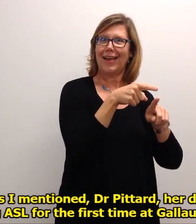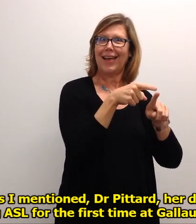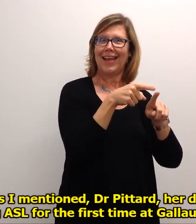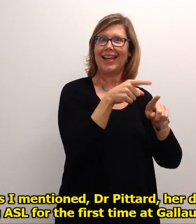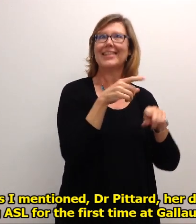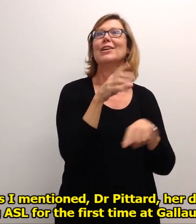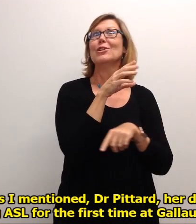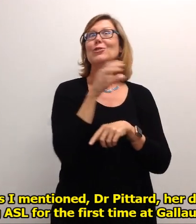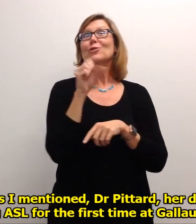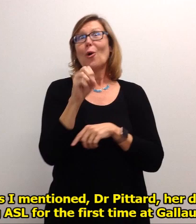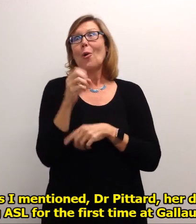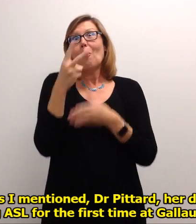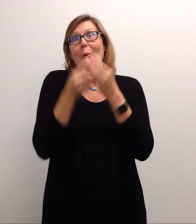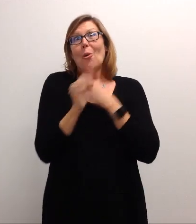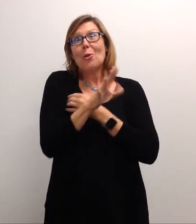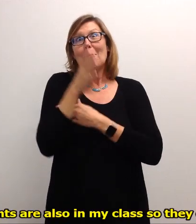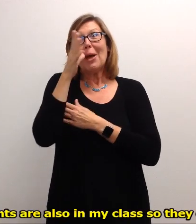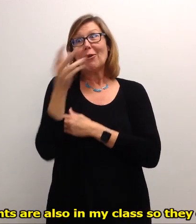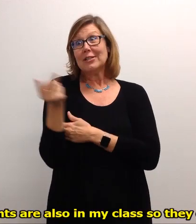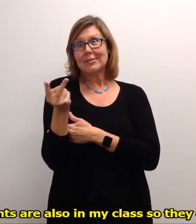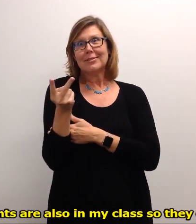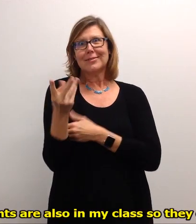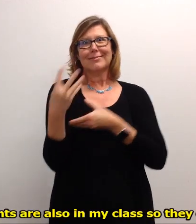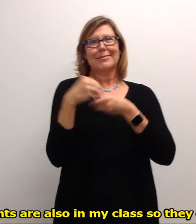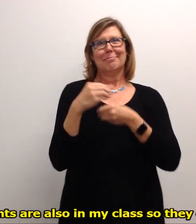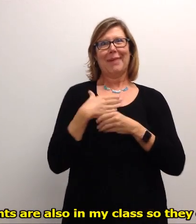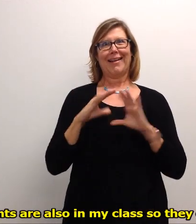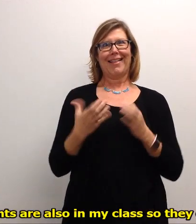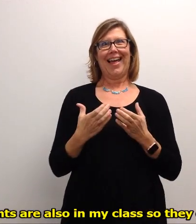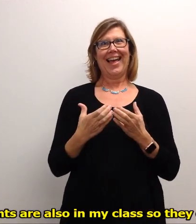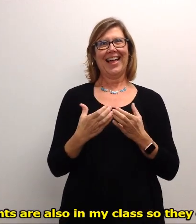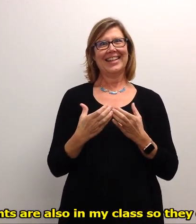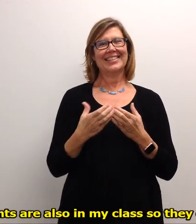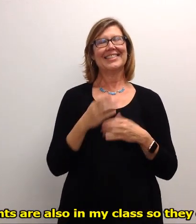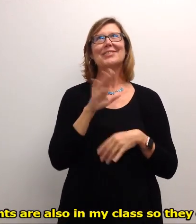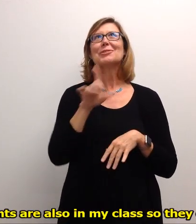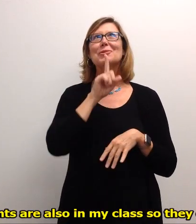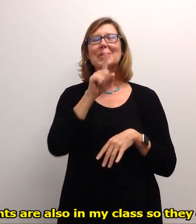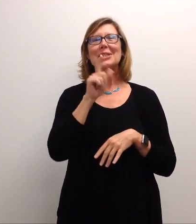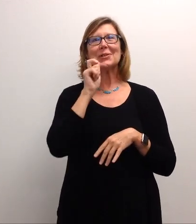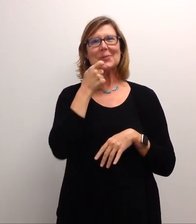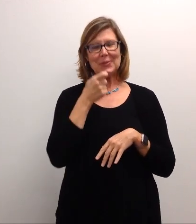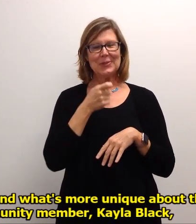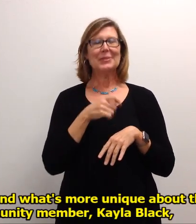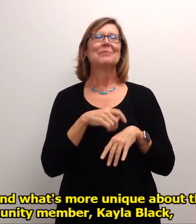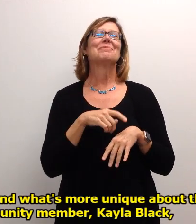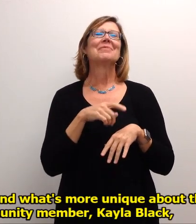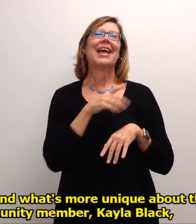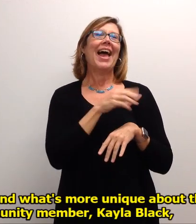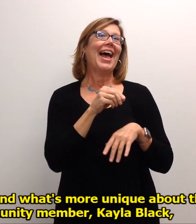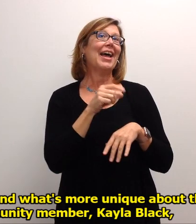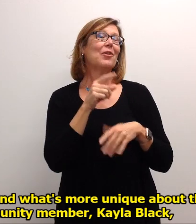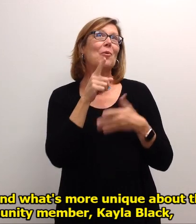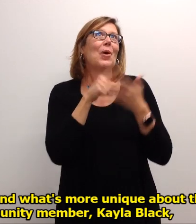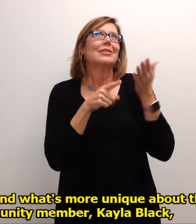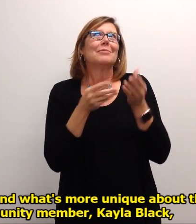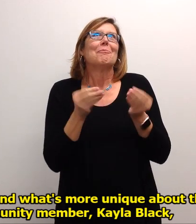for the first time at Gallaudet. So both of her parents are also in my class so they can learn. So it's really cool.